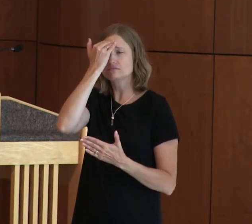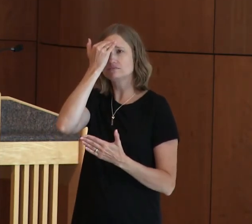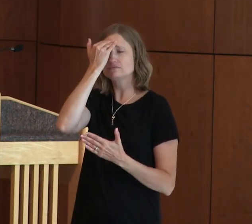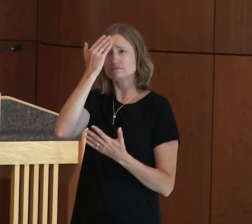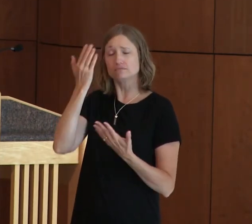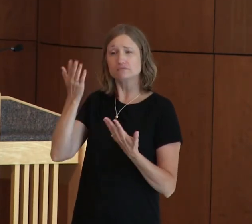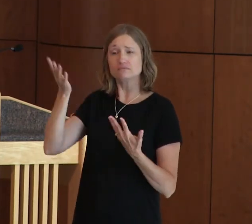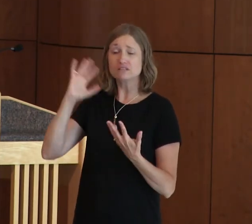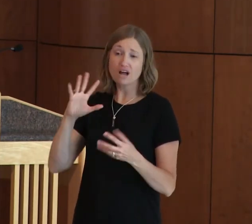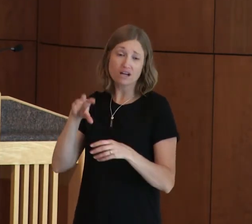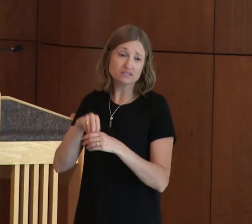world.